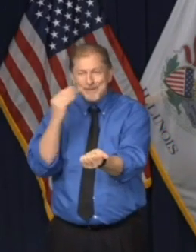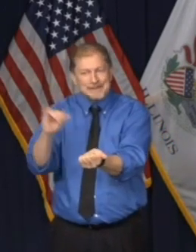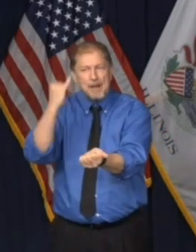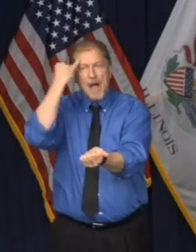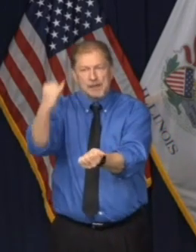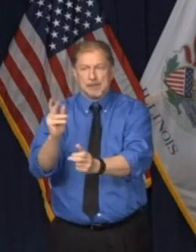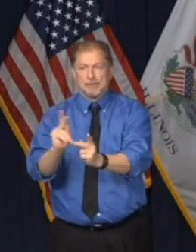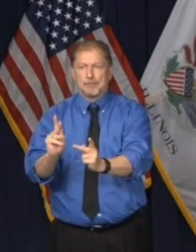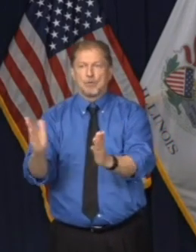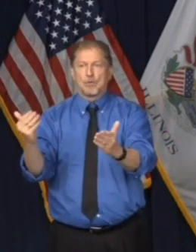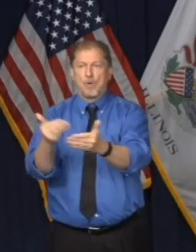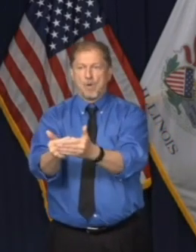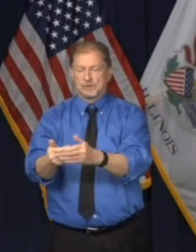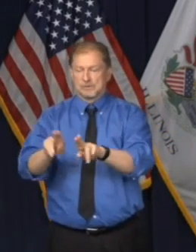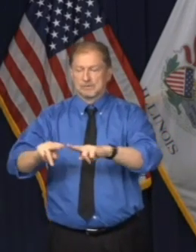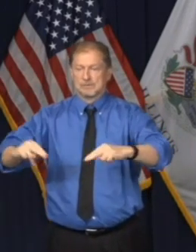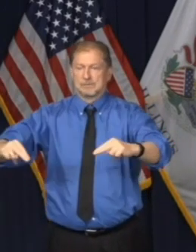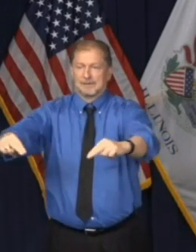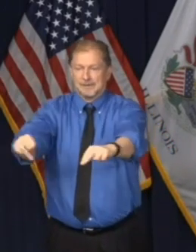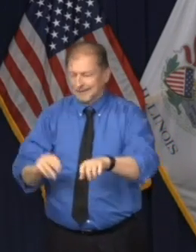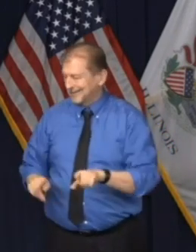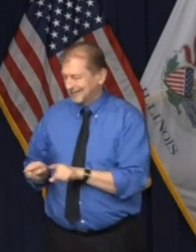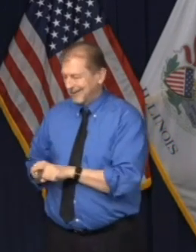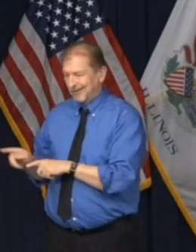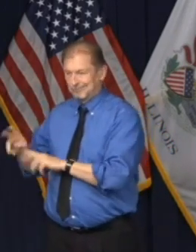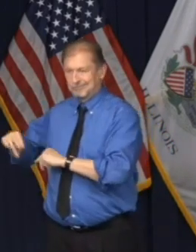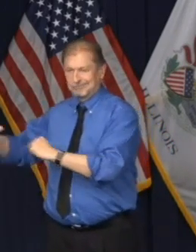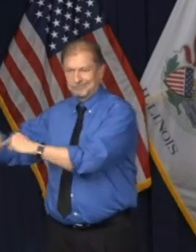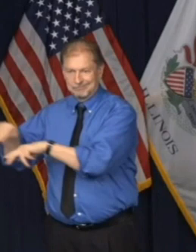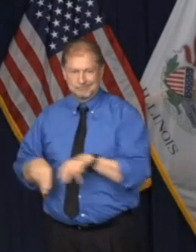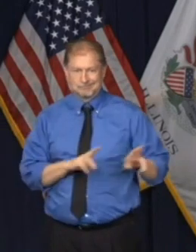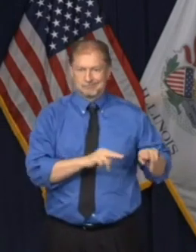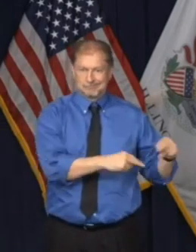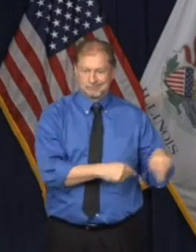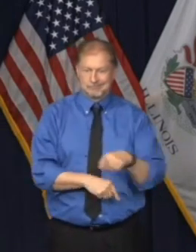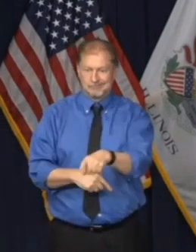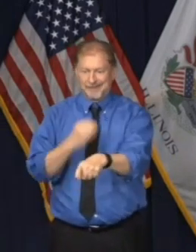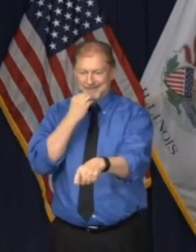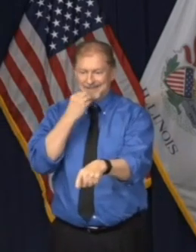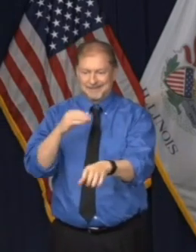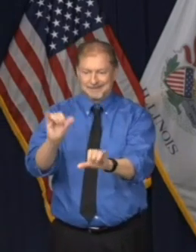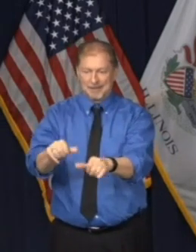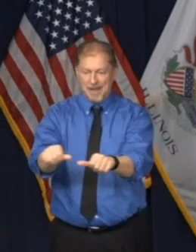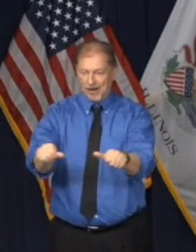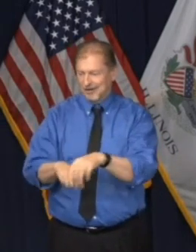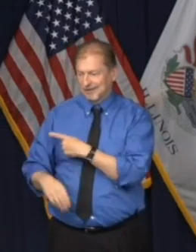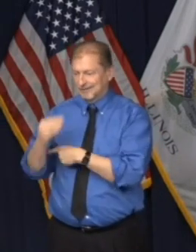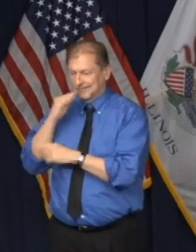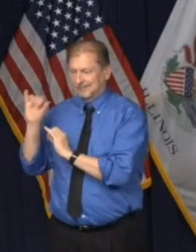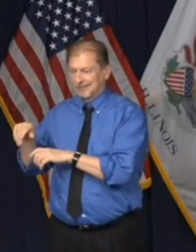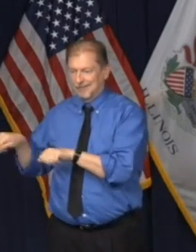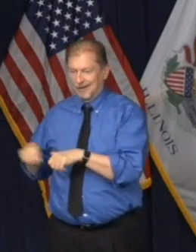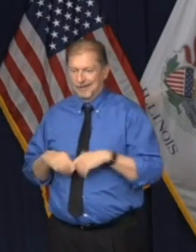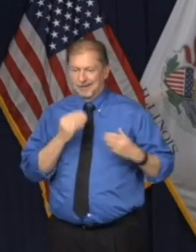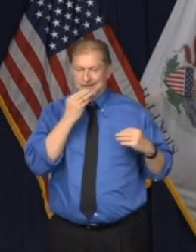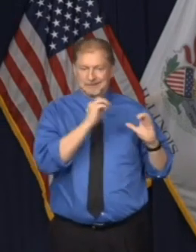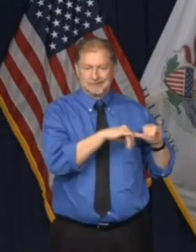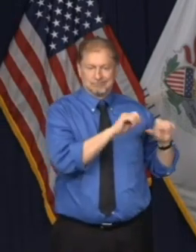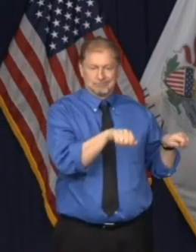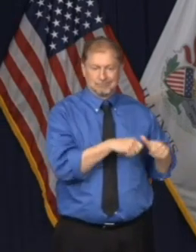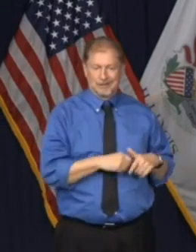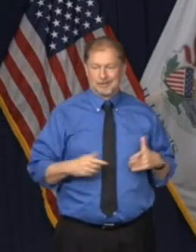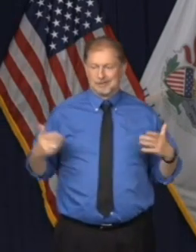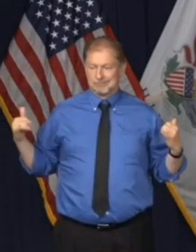where large numbers of people, live, play, eat in the same space. And so being able to